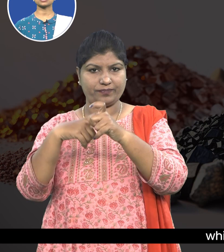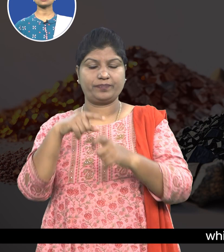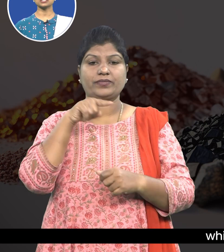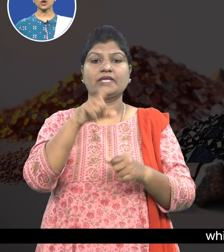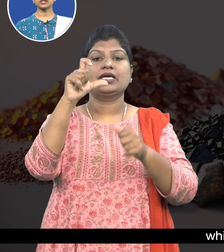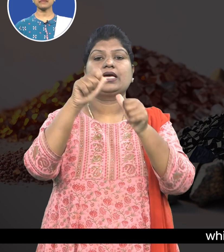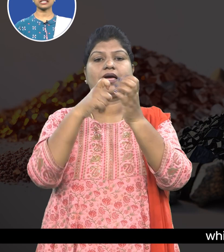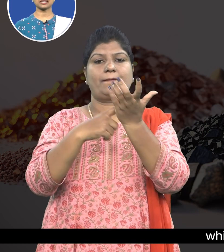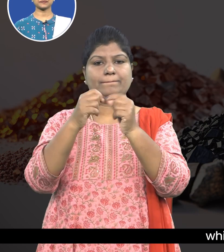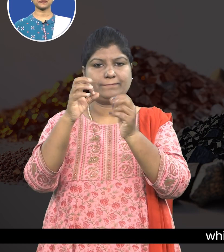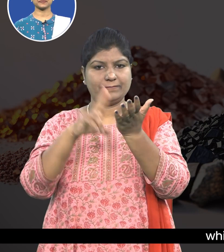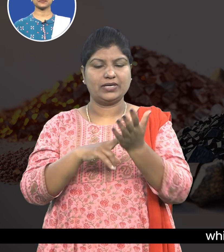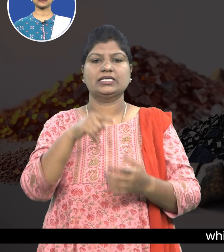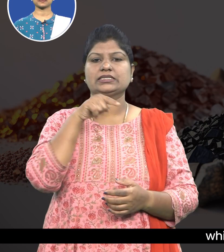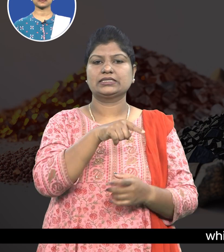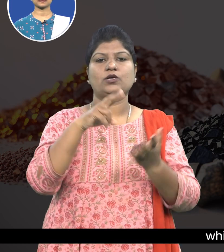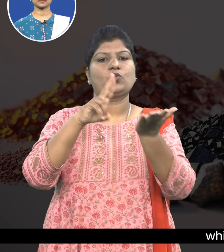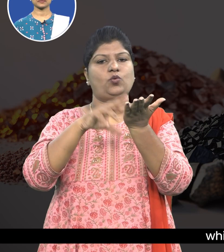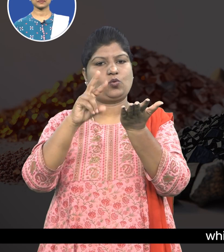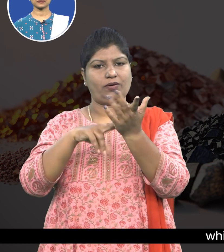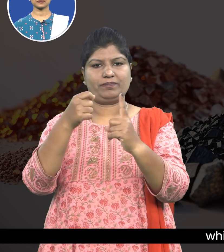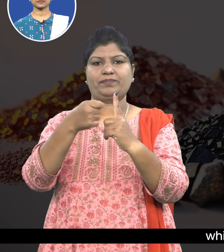which is non-metal.